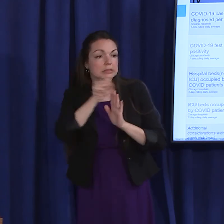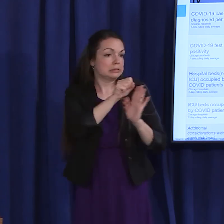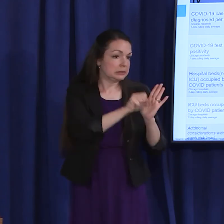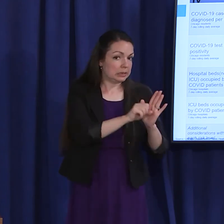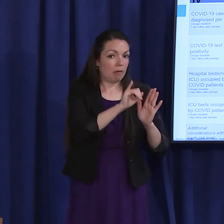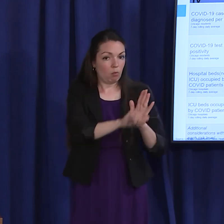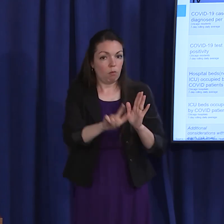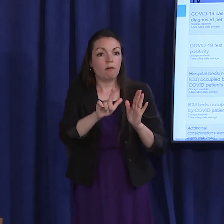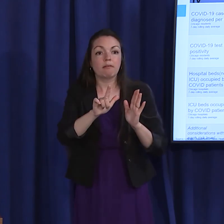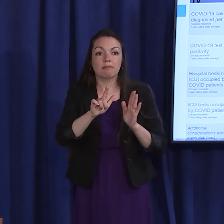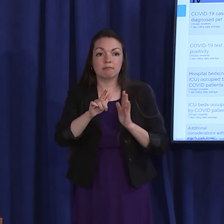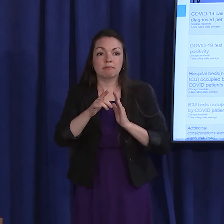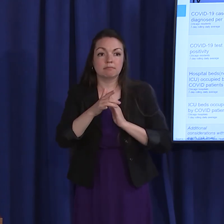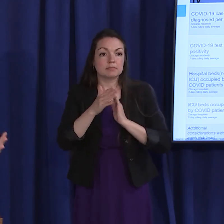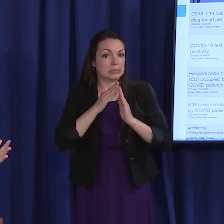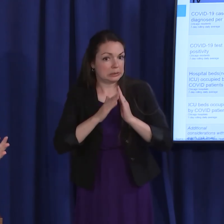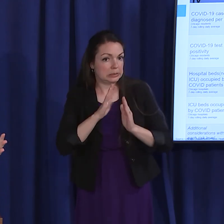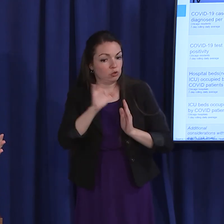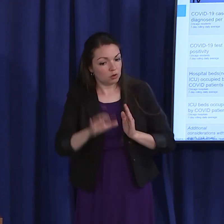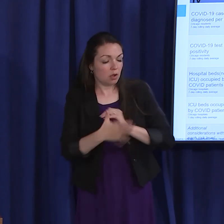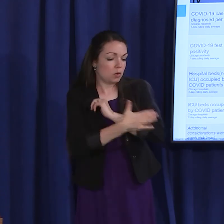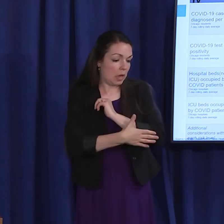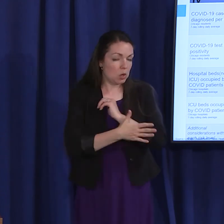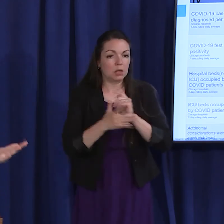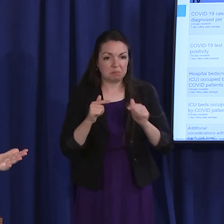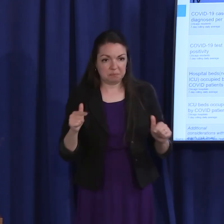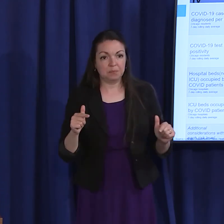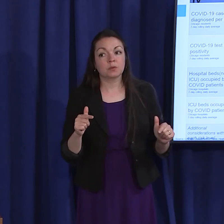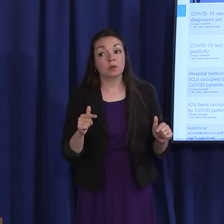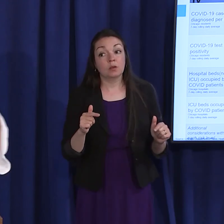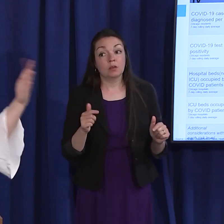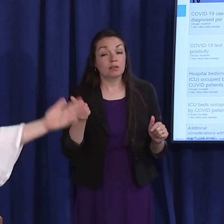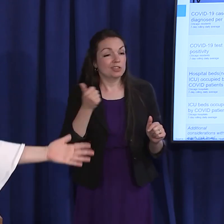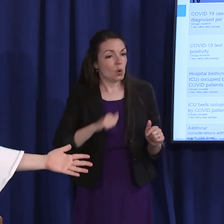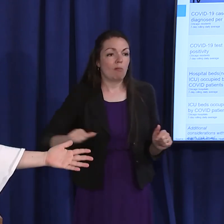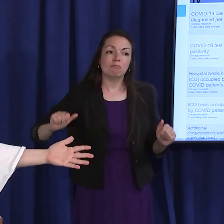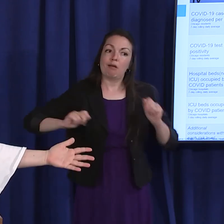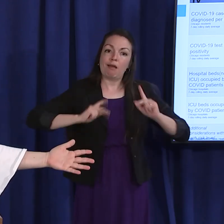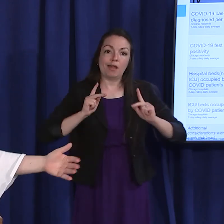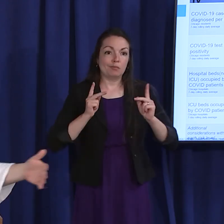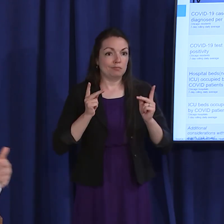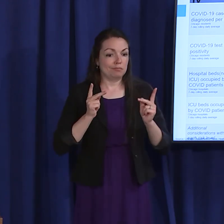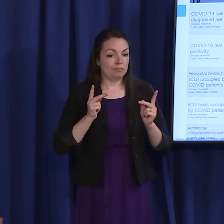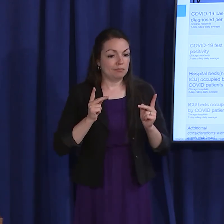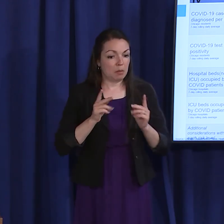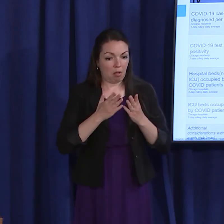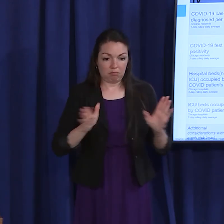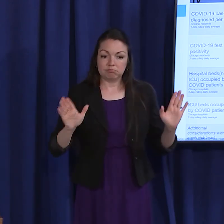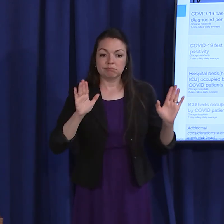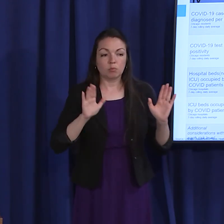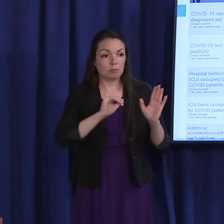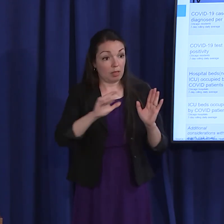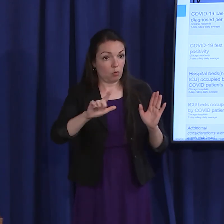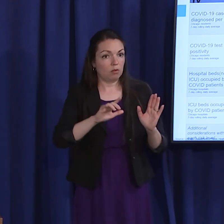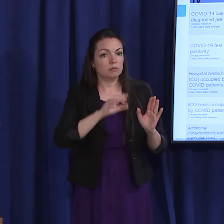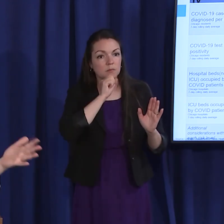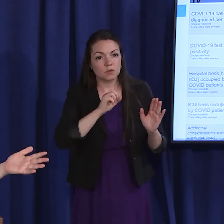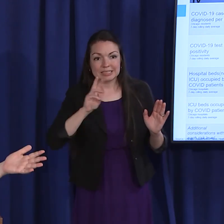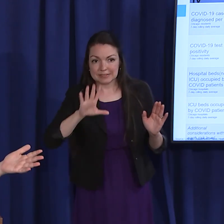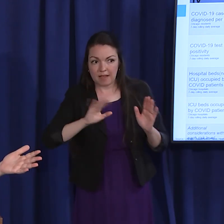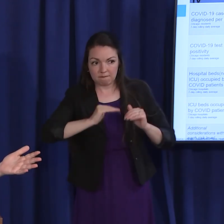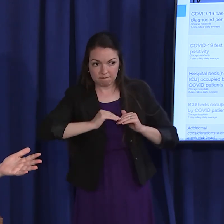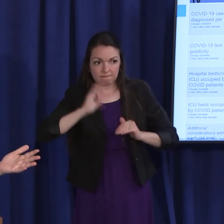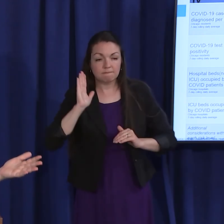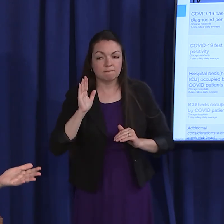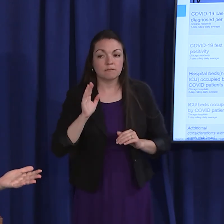city, the county. And so right from the beginning, it was open to anybody over 65 across Illinois. But we saw by far